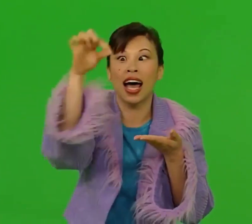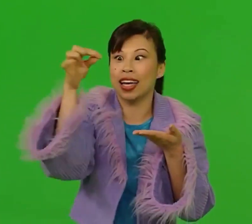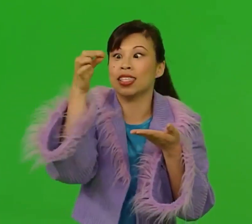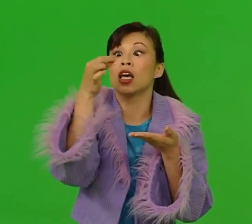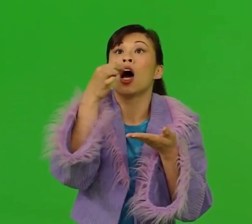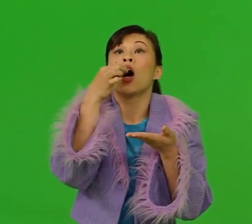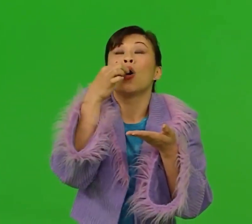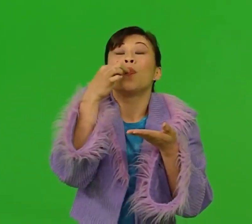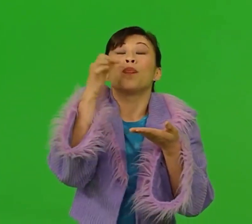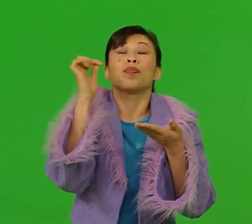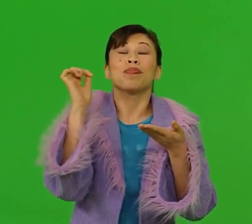fireflies."